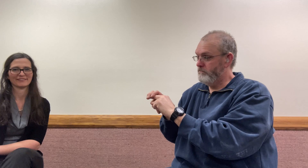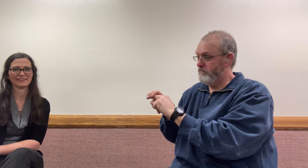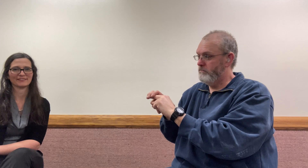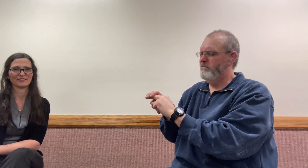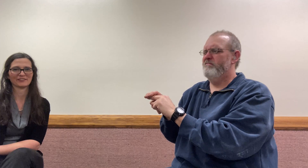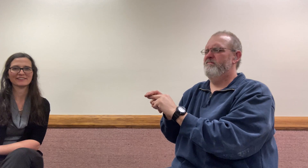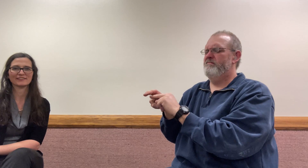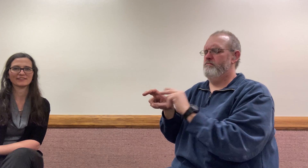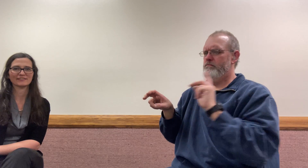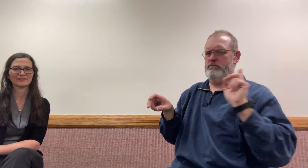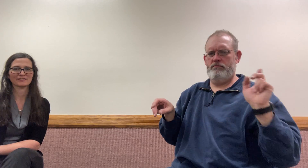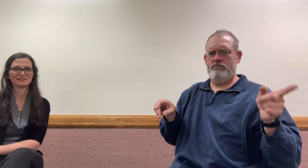sits and he listens.